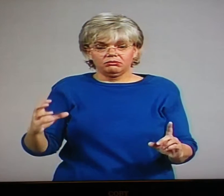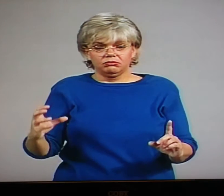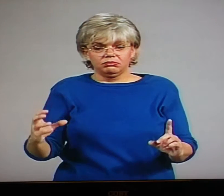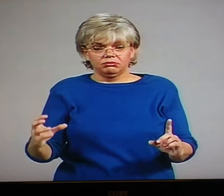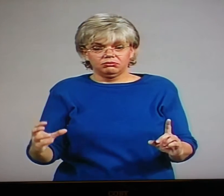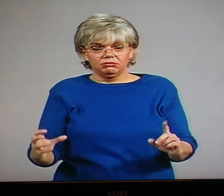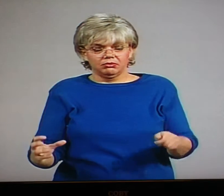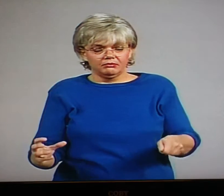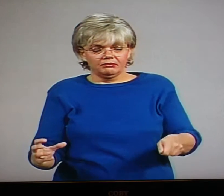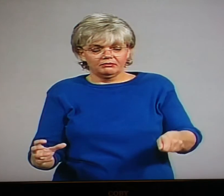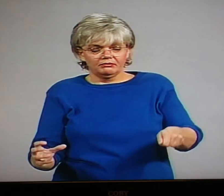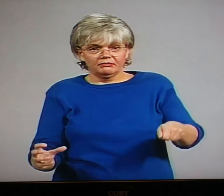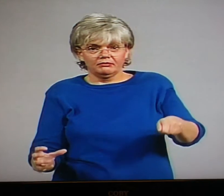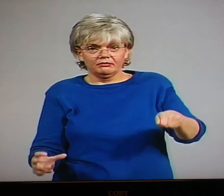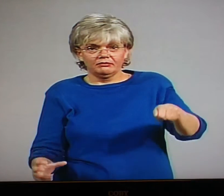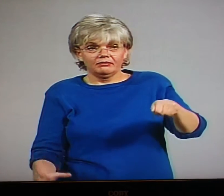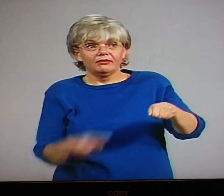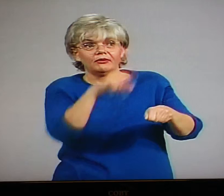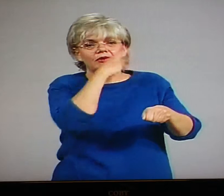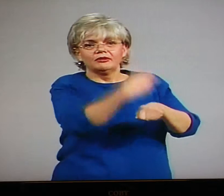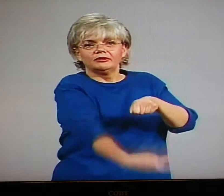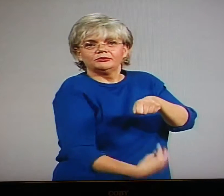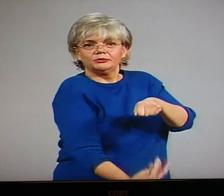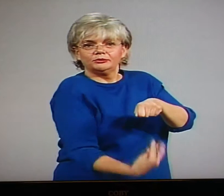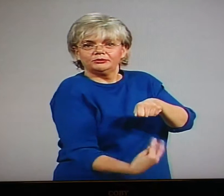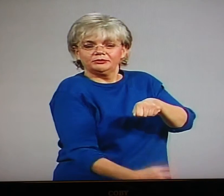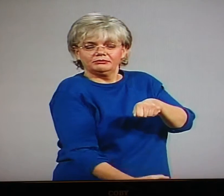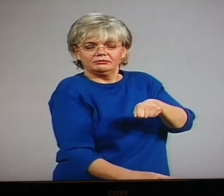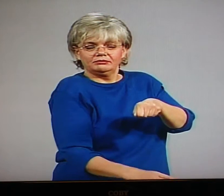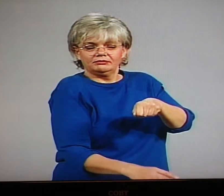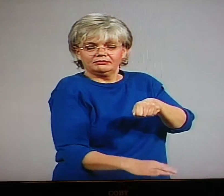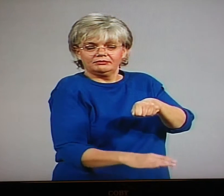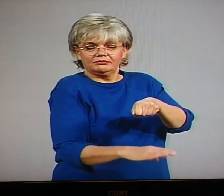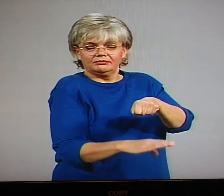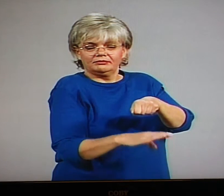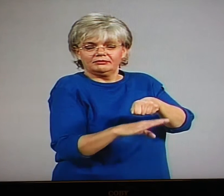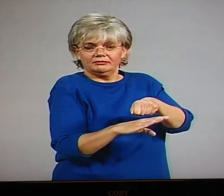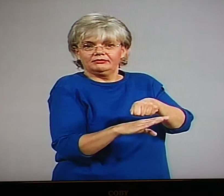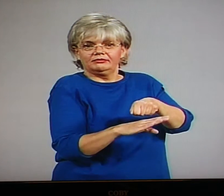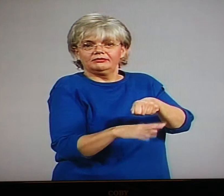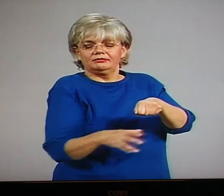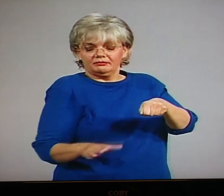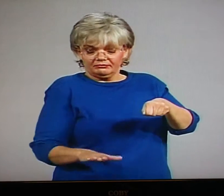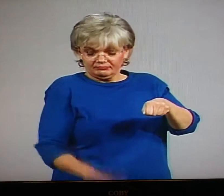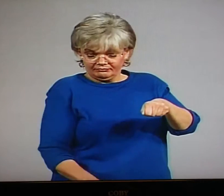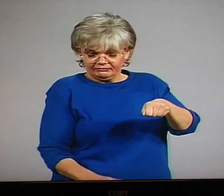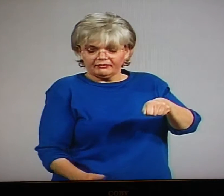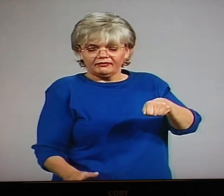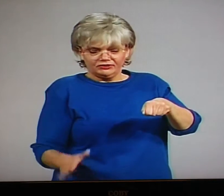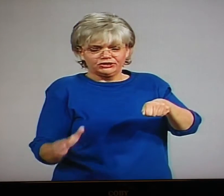That ball, as the water level goes down, follows the water line and then lifts back